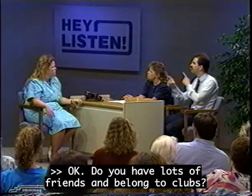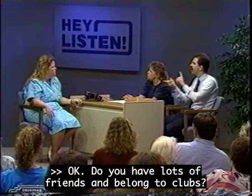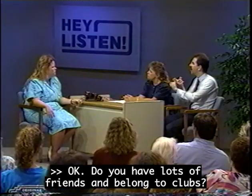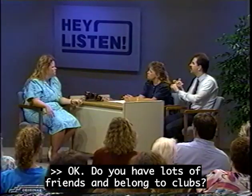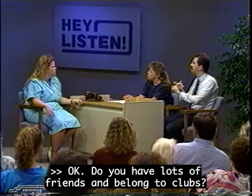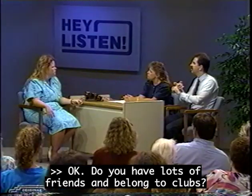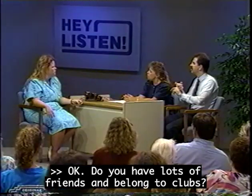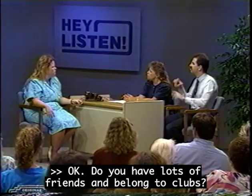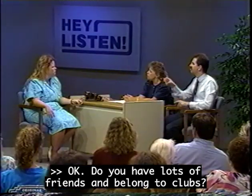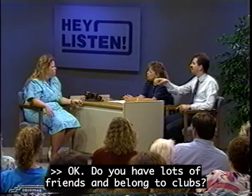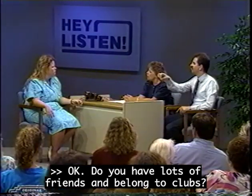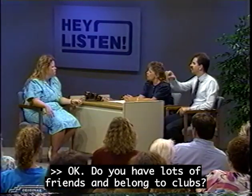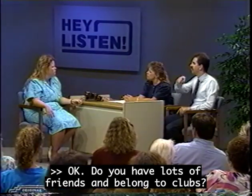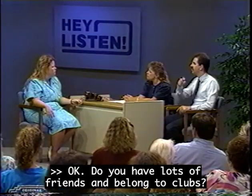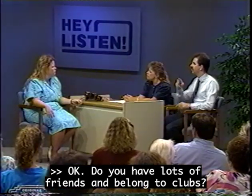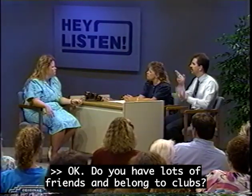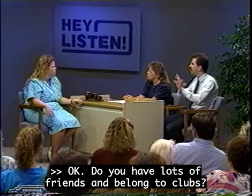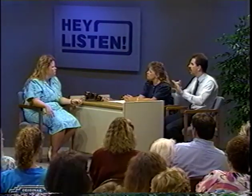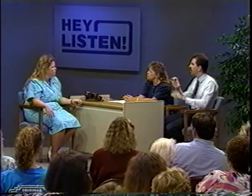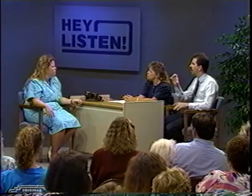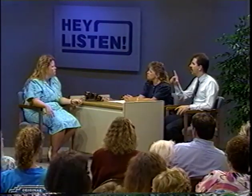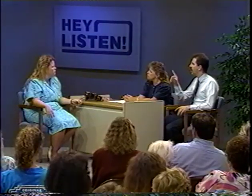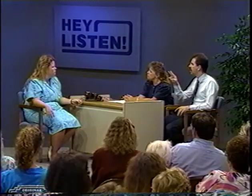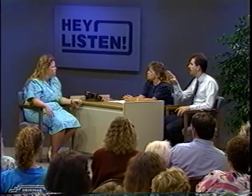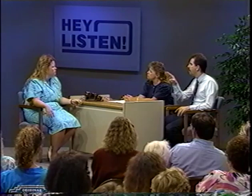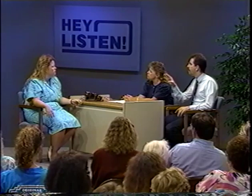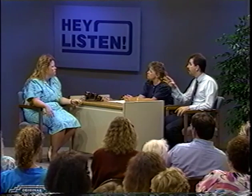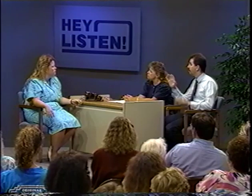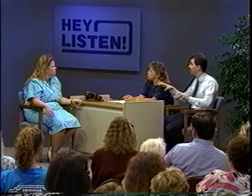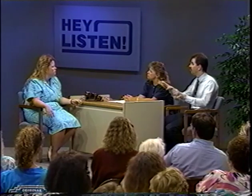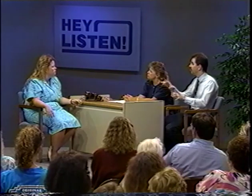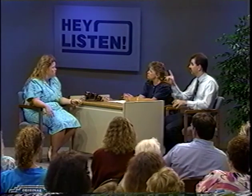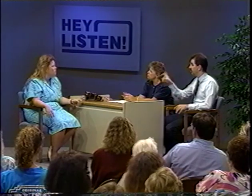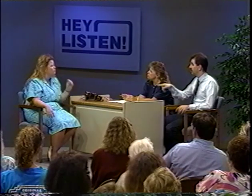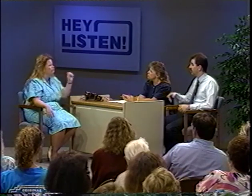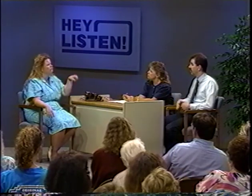and belong to clubs?